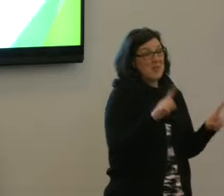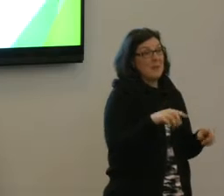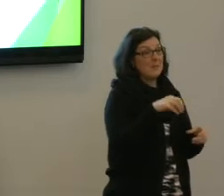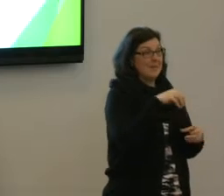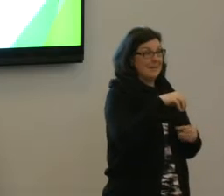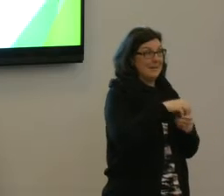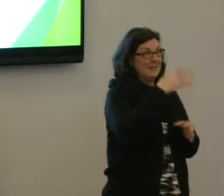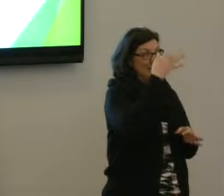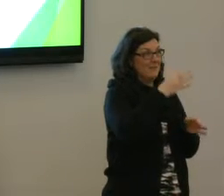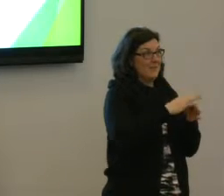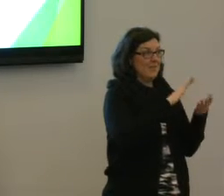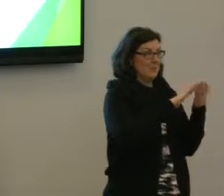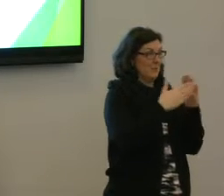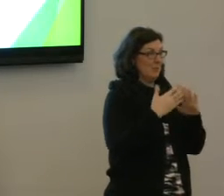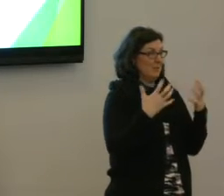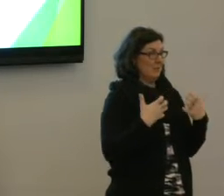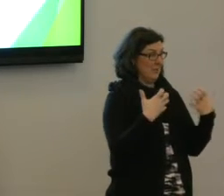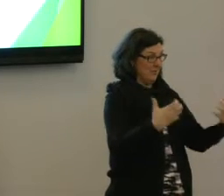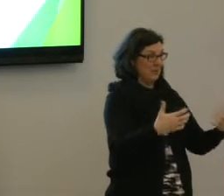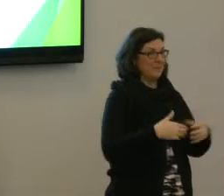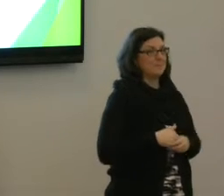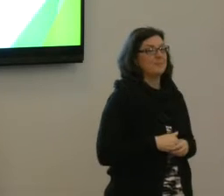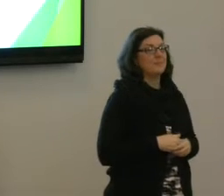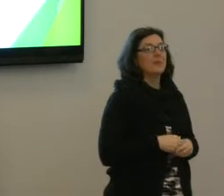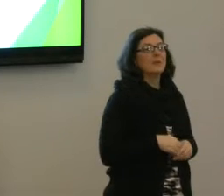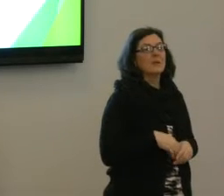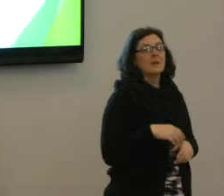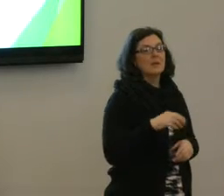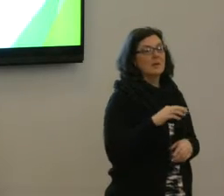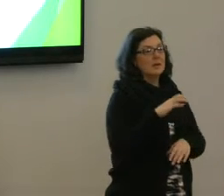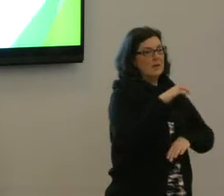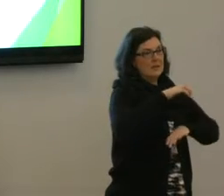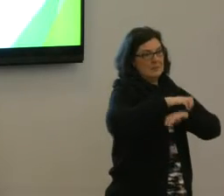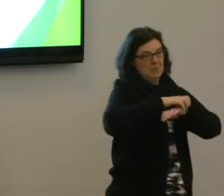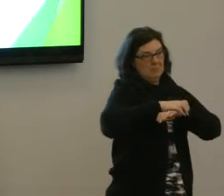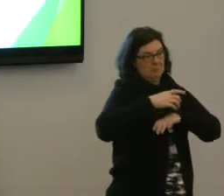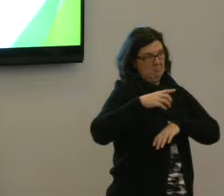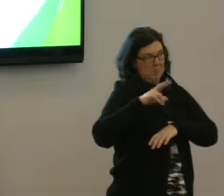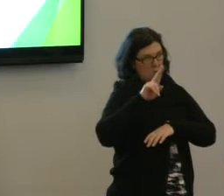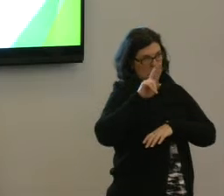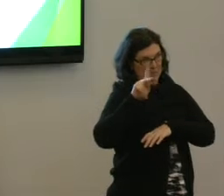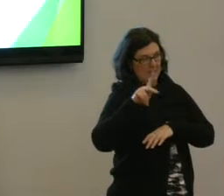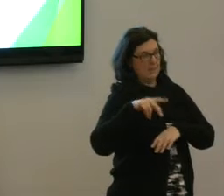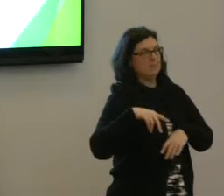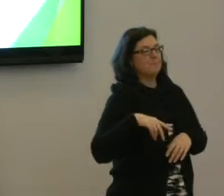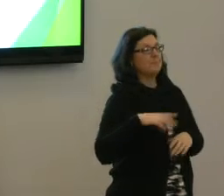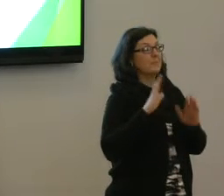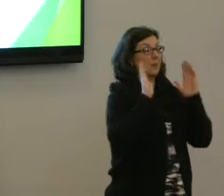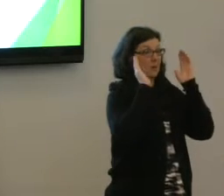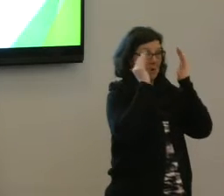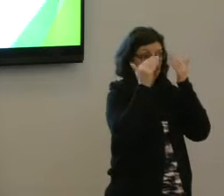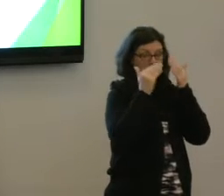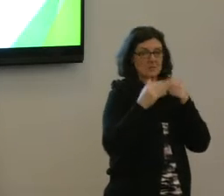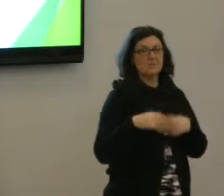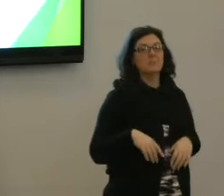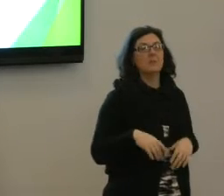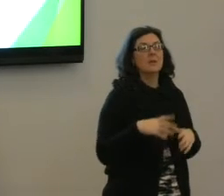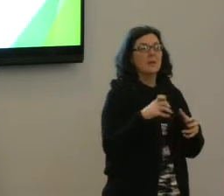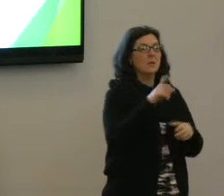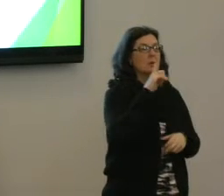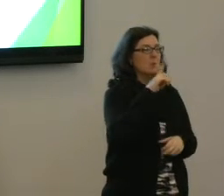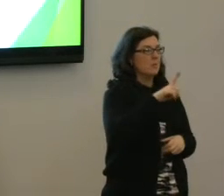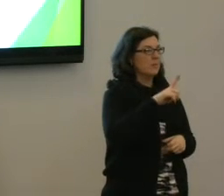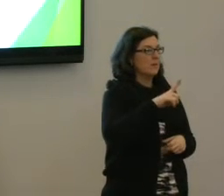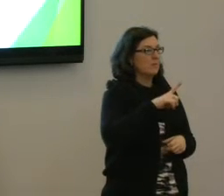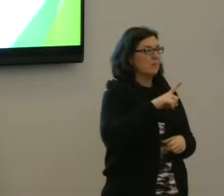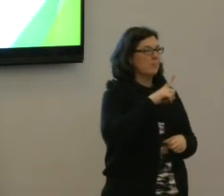in congregations. There's a kid with autism in the UK who really, really wanted to be confirmed so